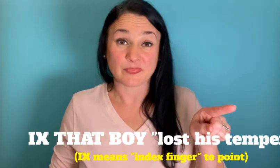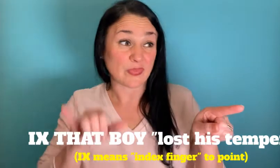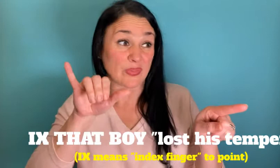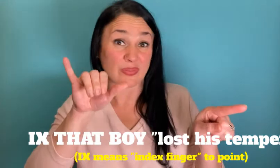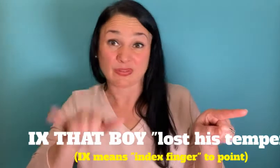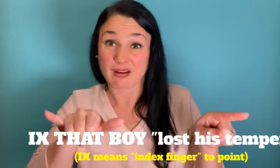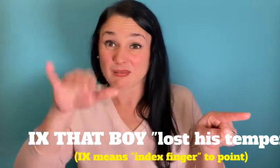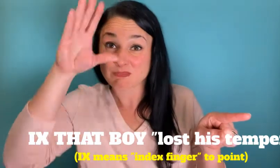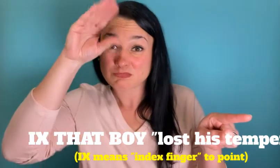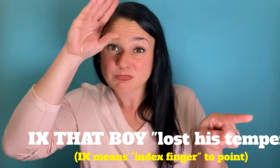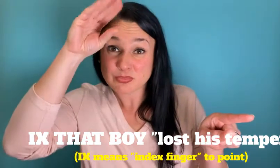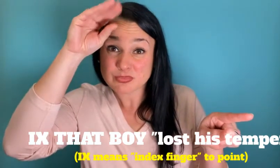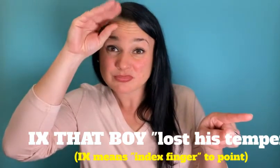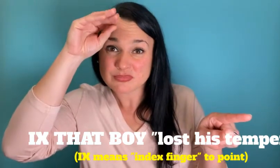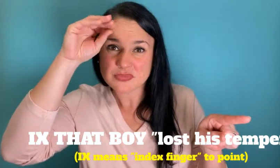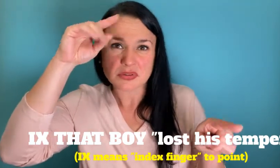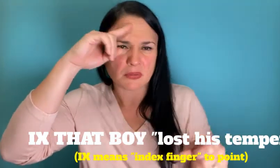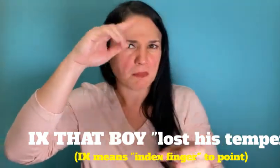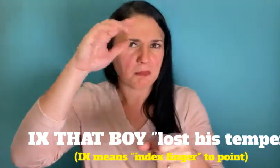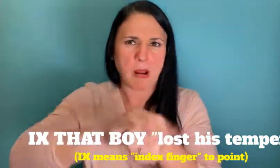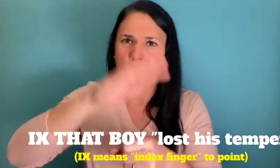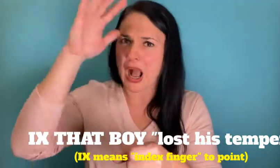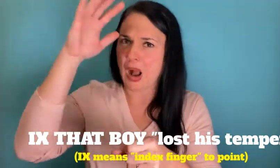That boy lost it.